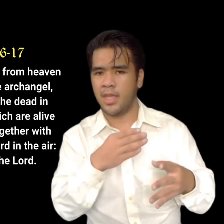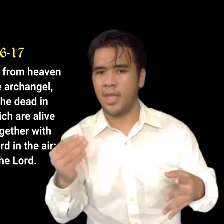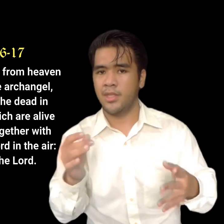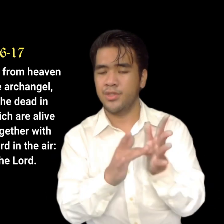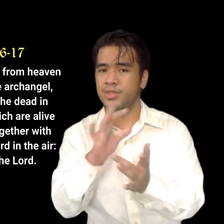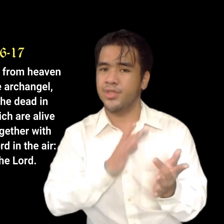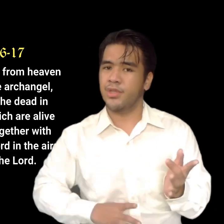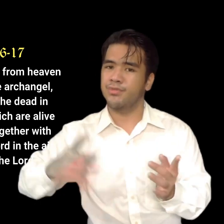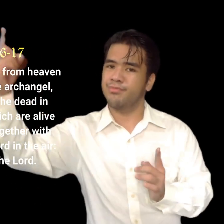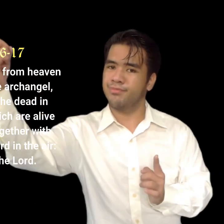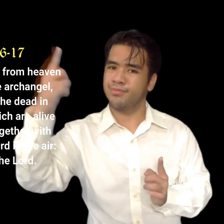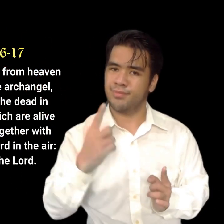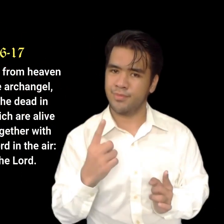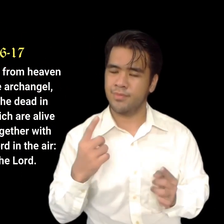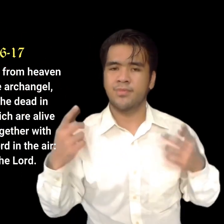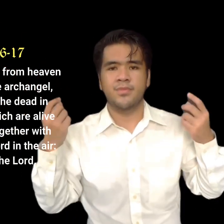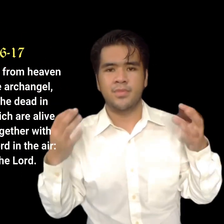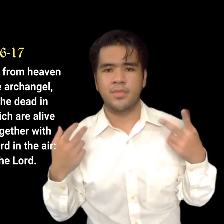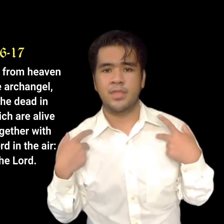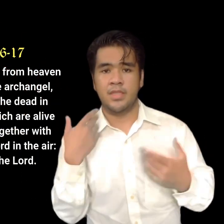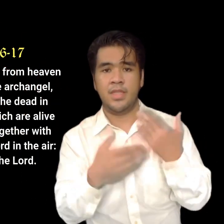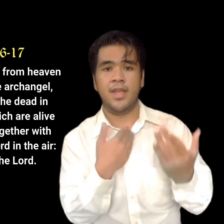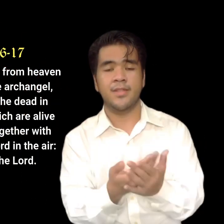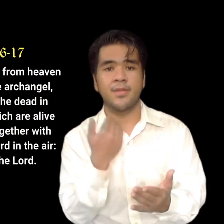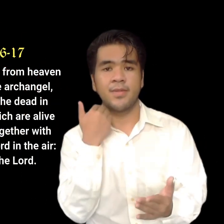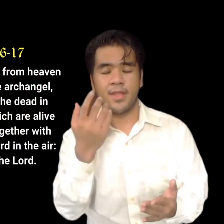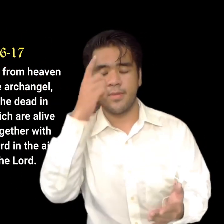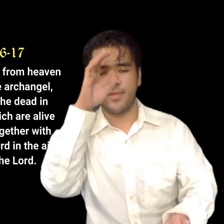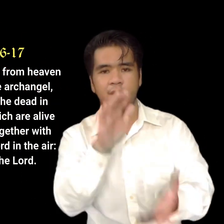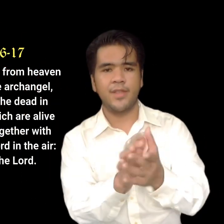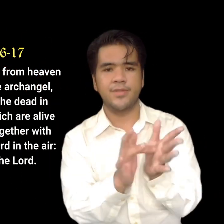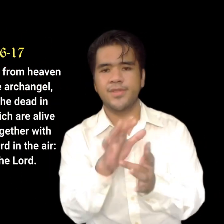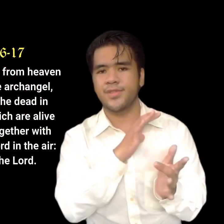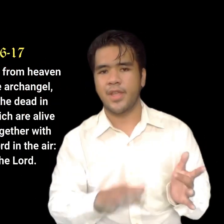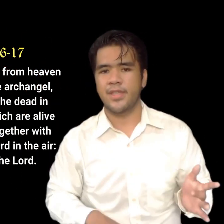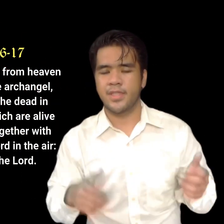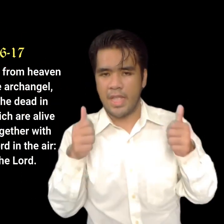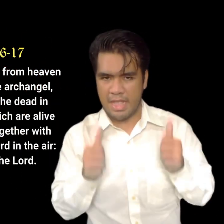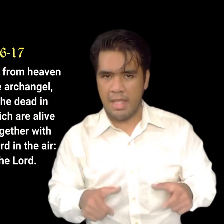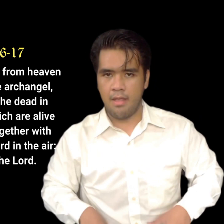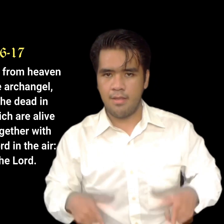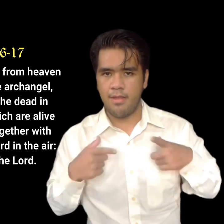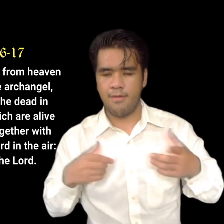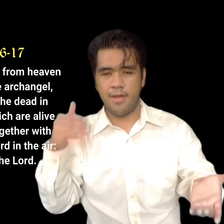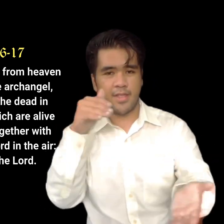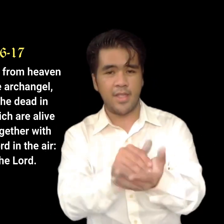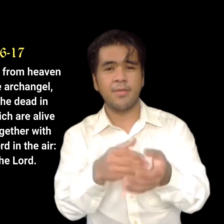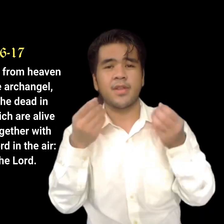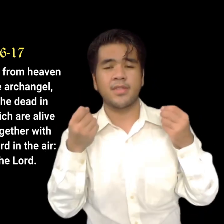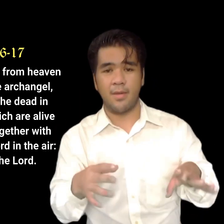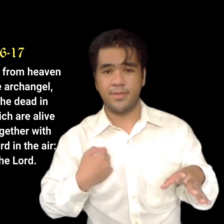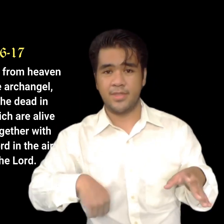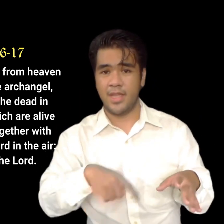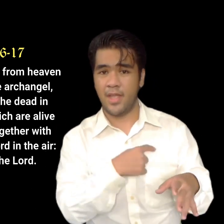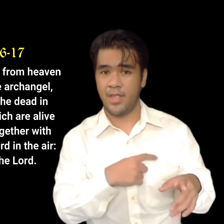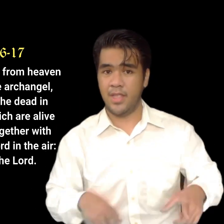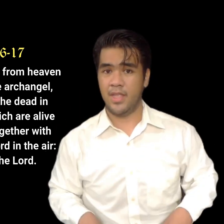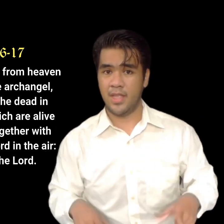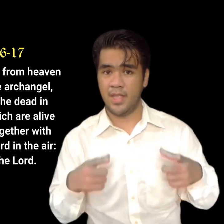of God, and the dead in Christ shall rise first. Then we which are alive and remain shall be caught up together with them in the clouds, to